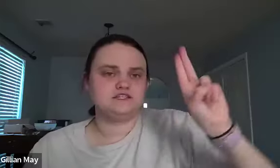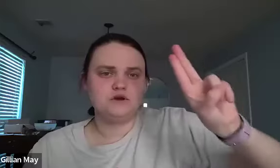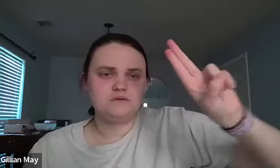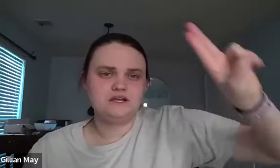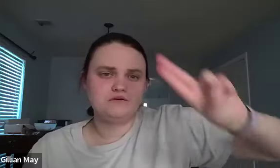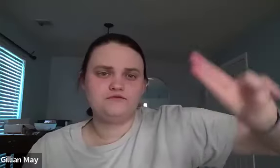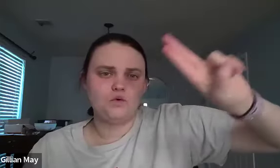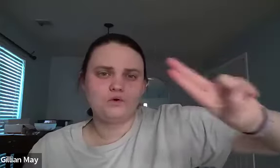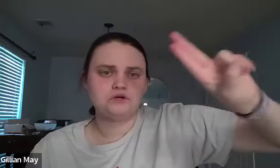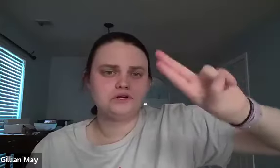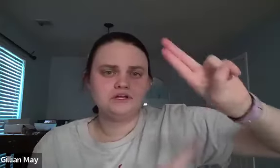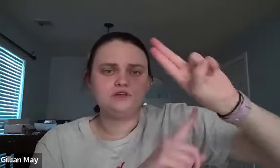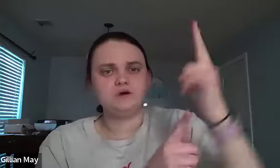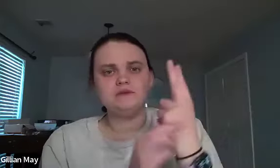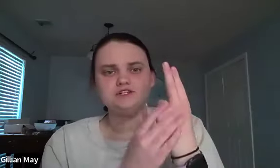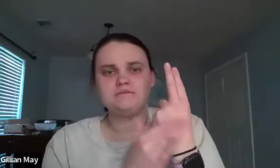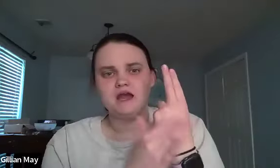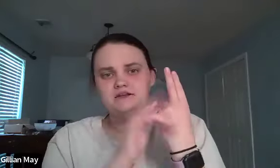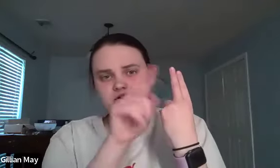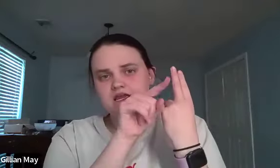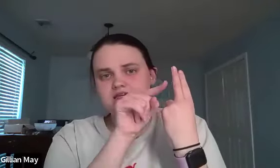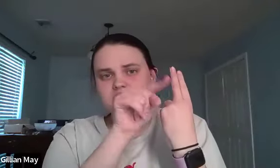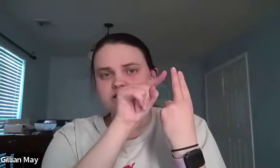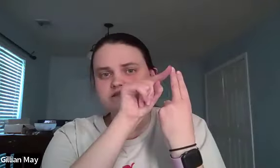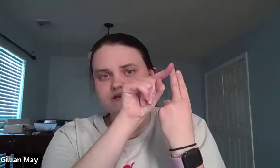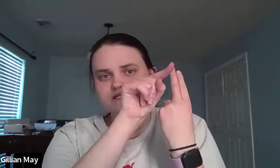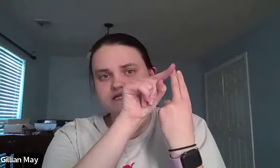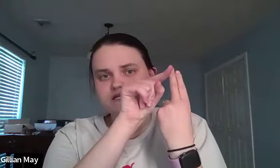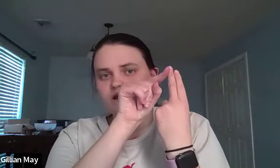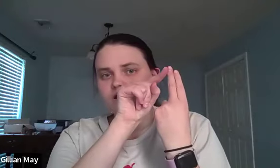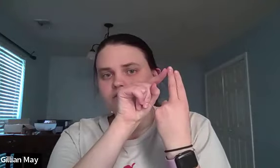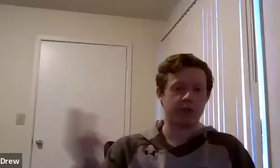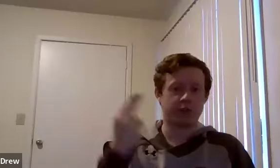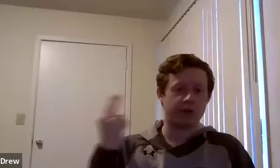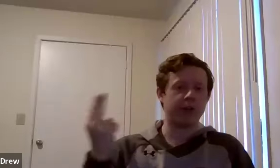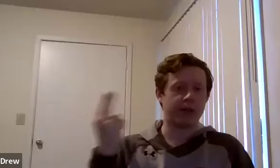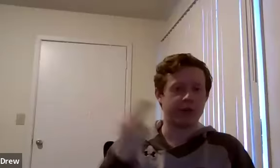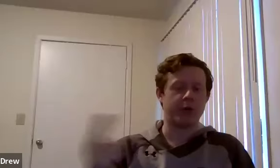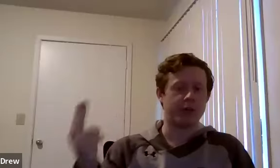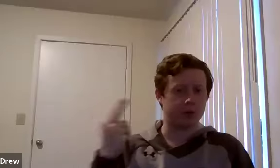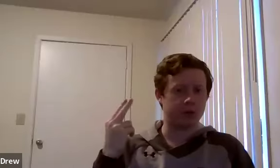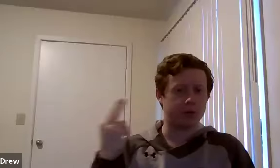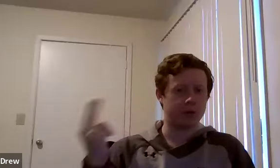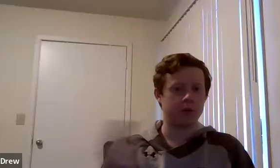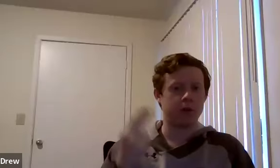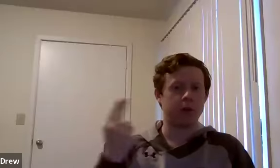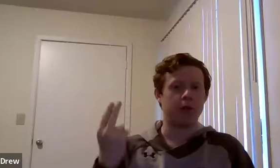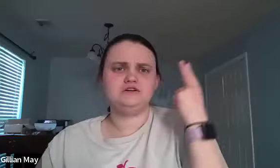Yes, you don't want to go forward. You want to make sure the back of your hand is facing. Well, you can like circle it either way though. Oh yeah, the